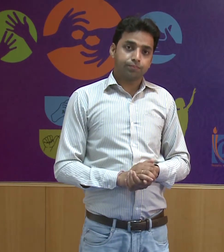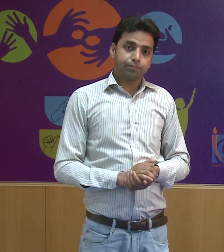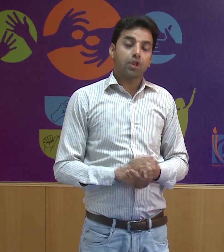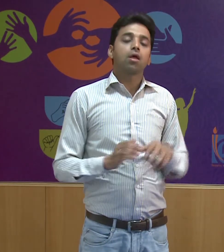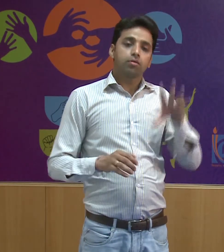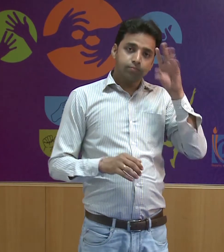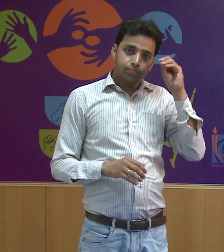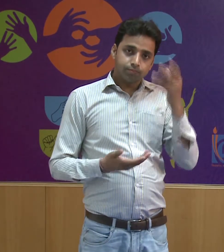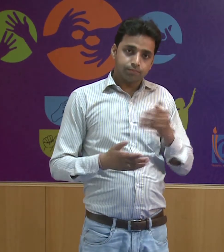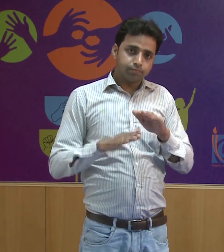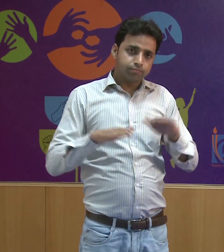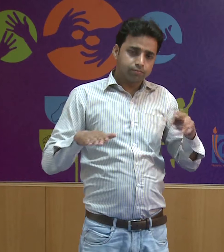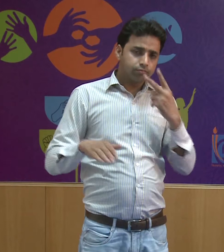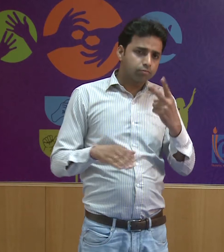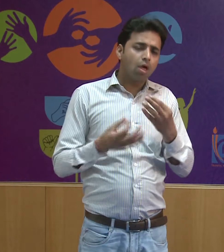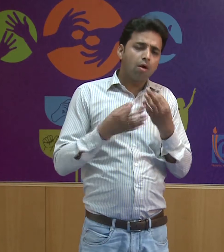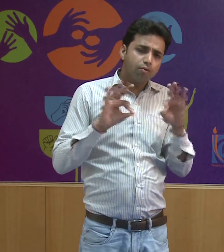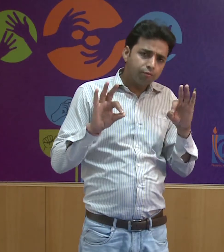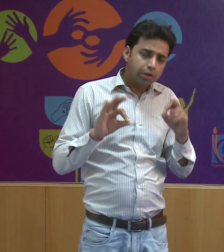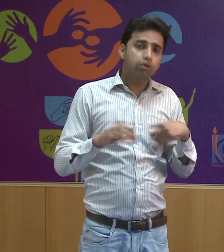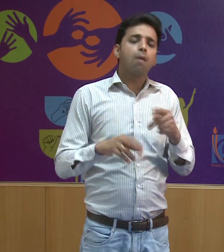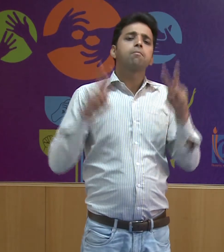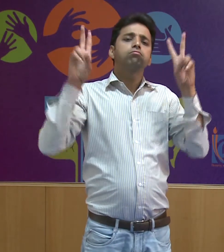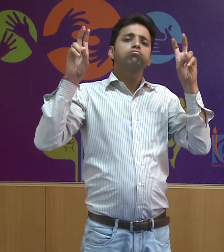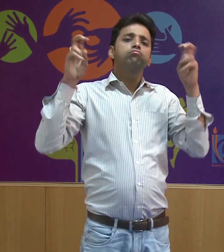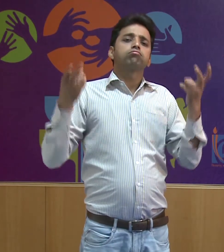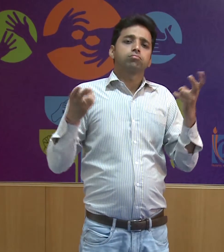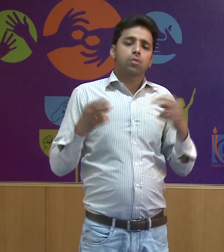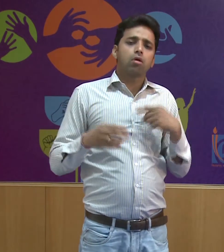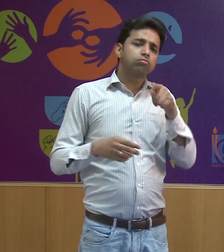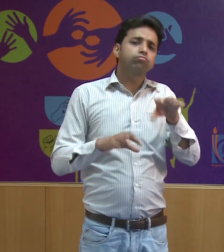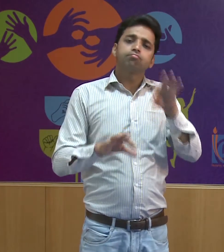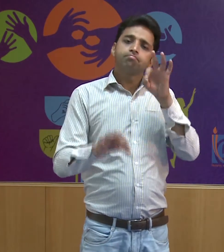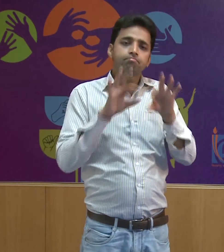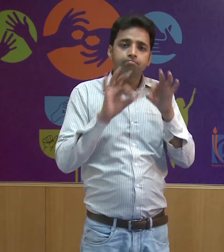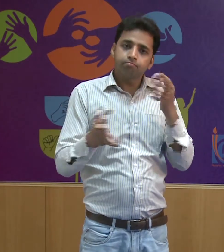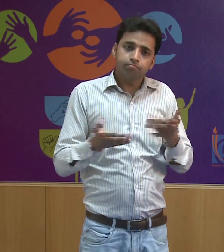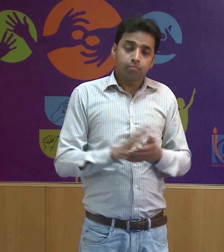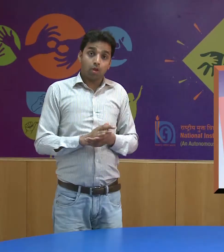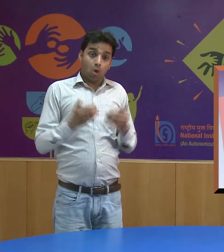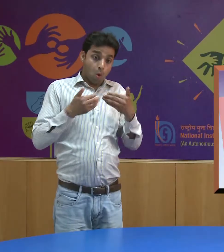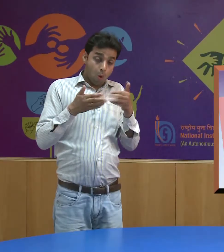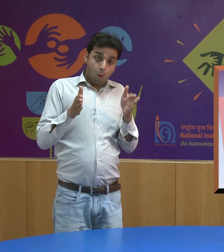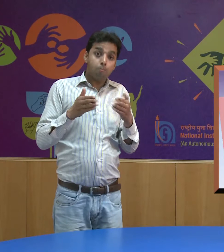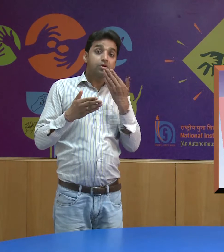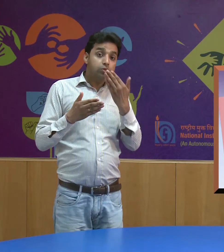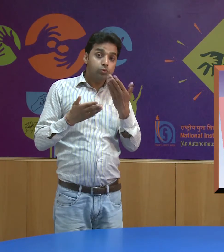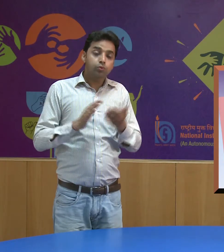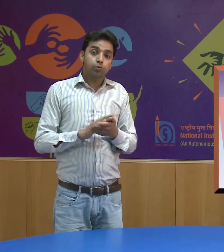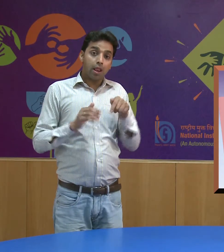Learners are free to select the subject of their choice. Open School at present provides